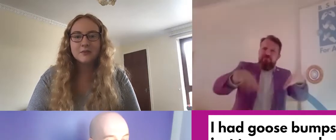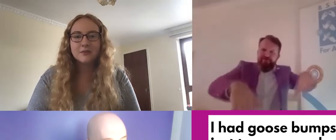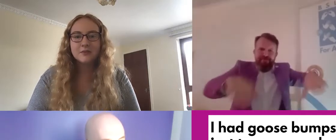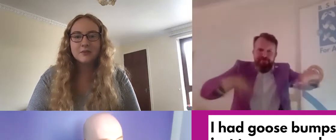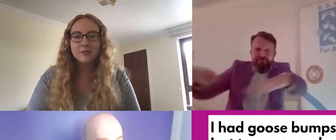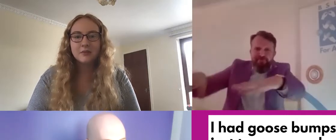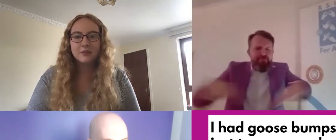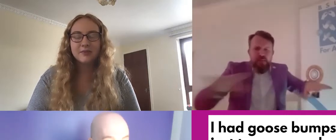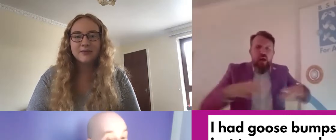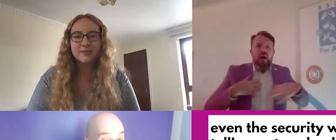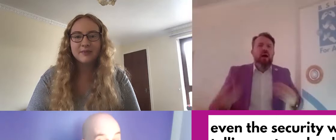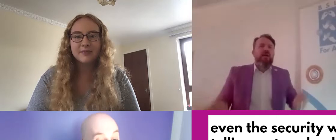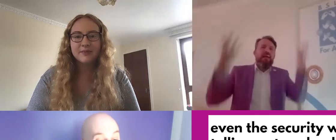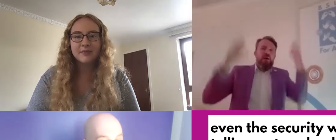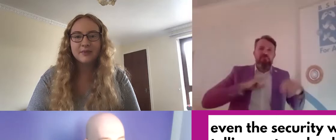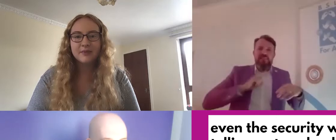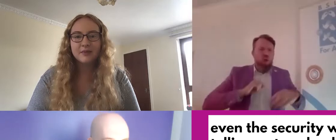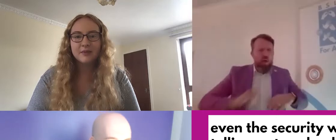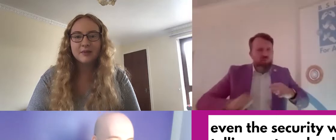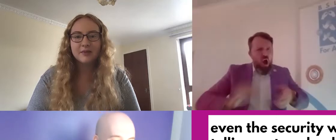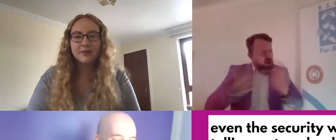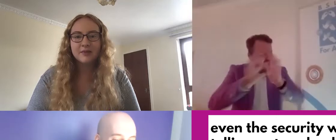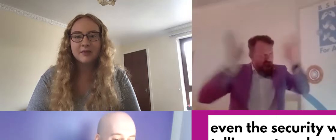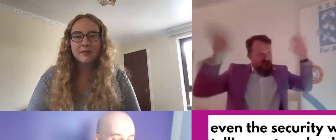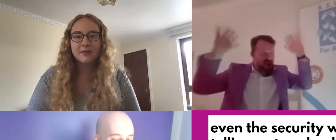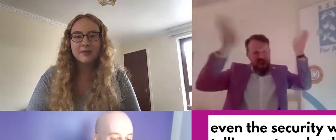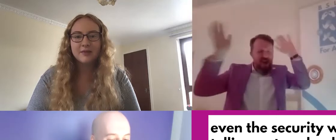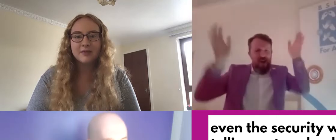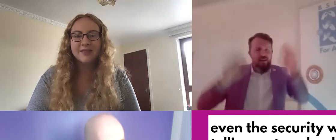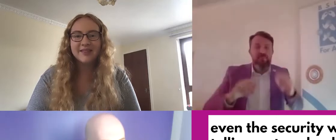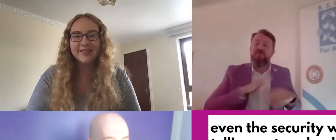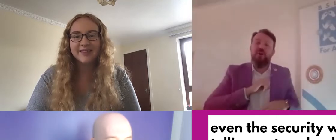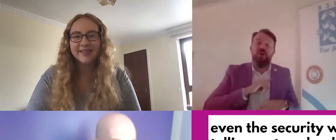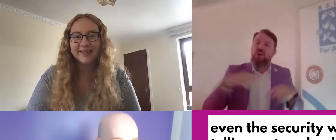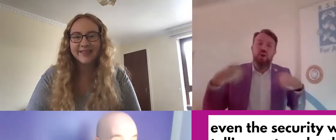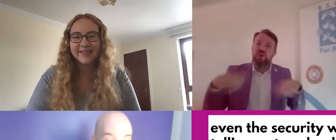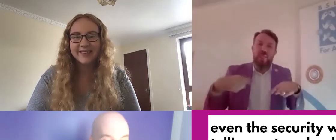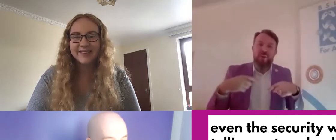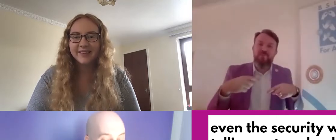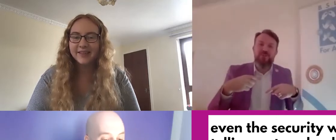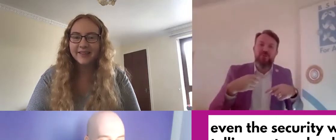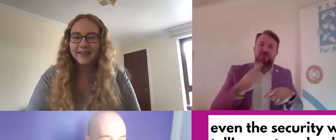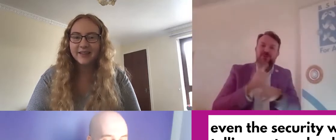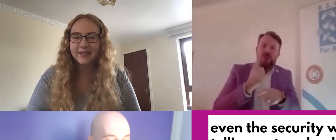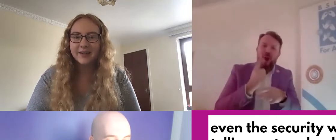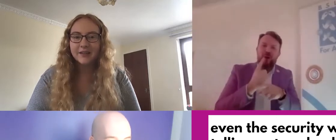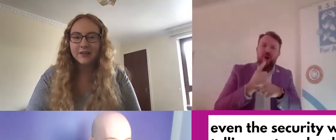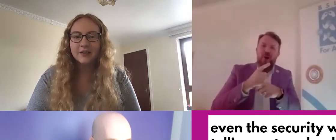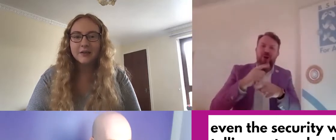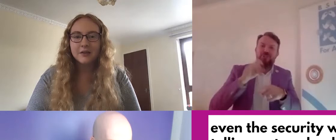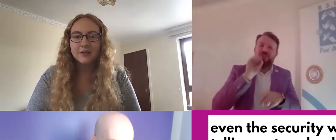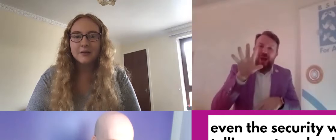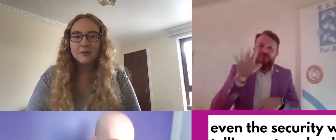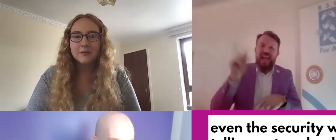all the staff, the MSPs, even the security were telling us to all, calm down and sit down, but they were quickly